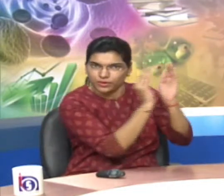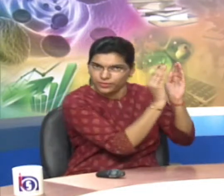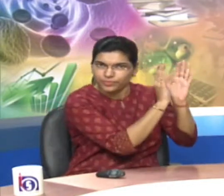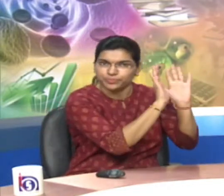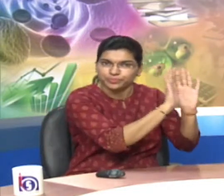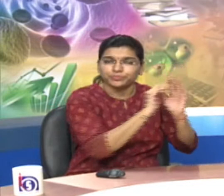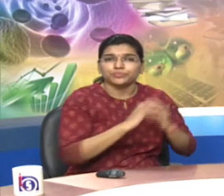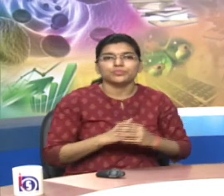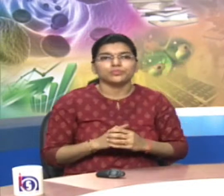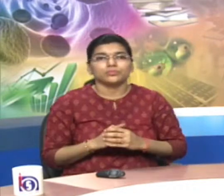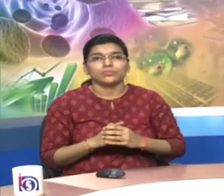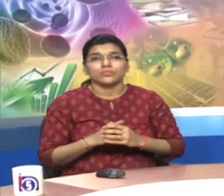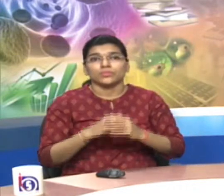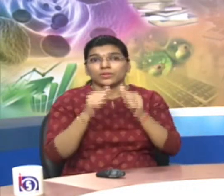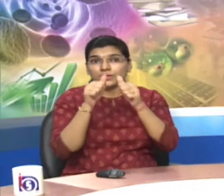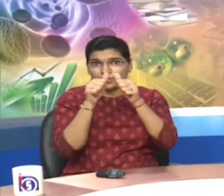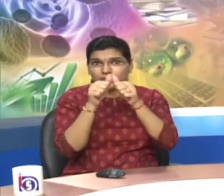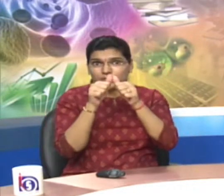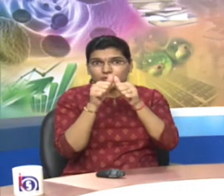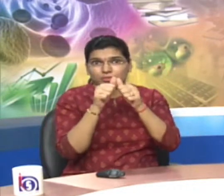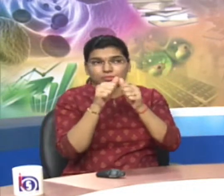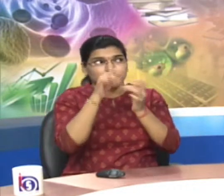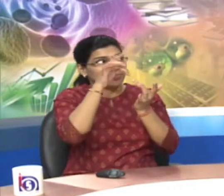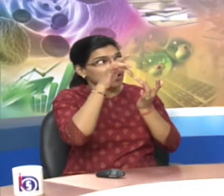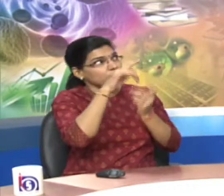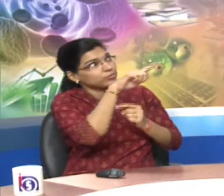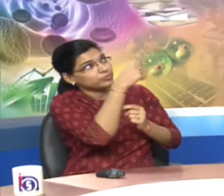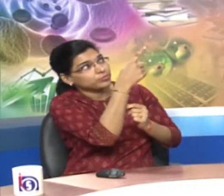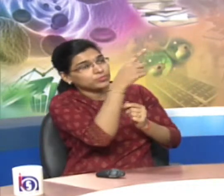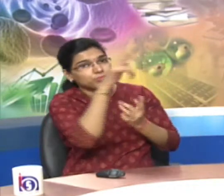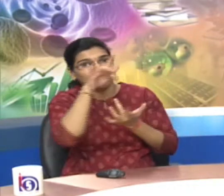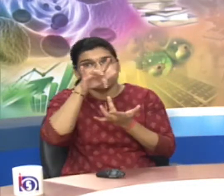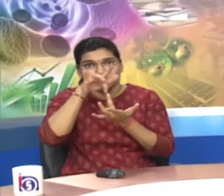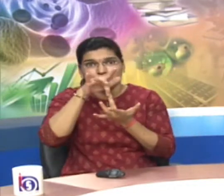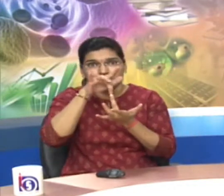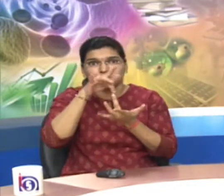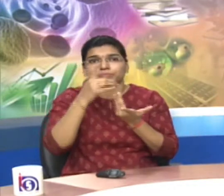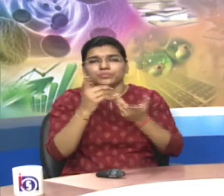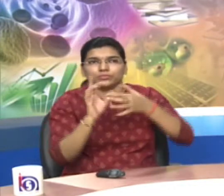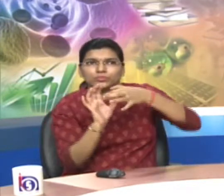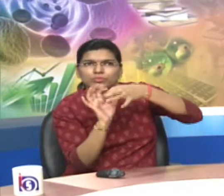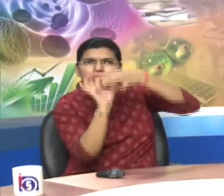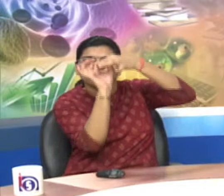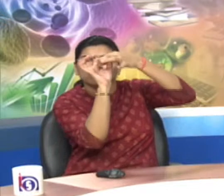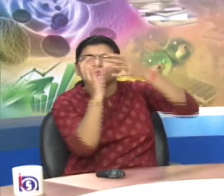a little tilted words, for example, A,